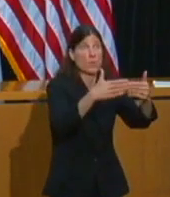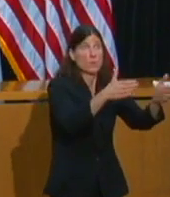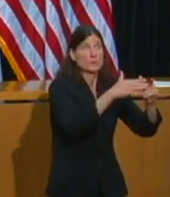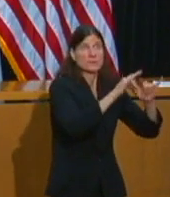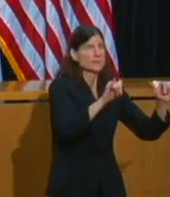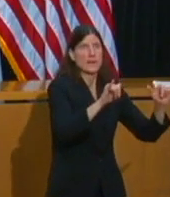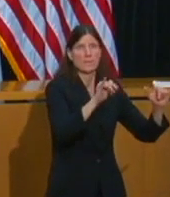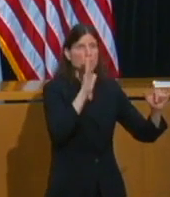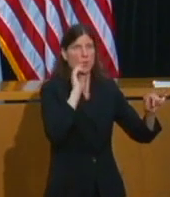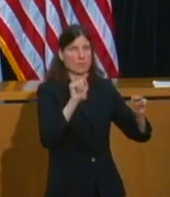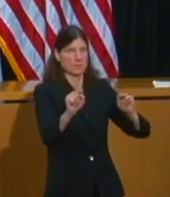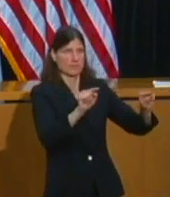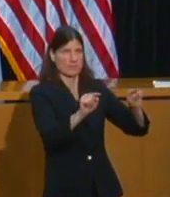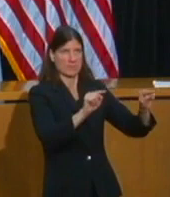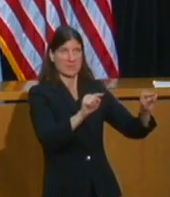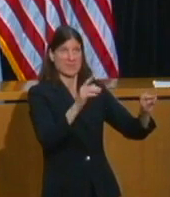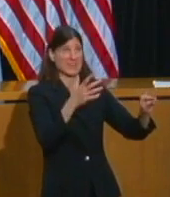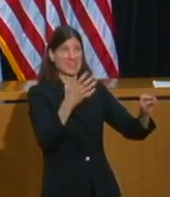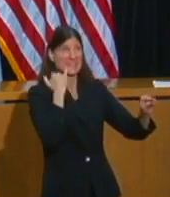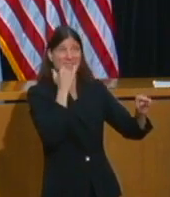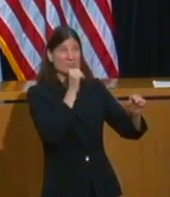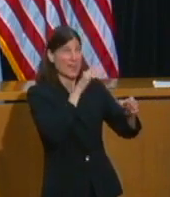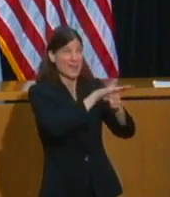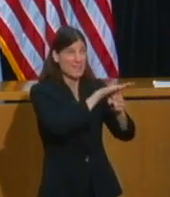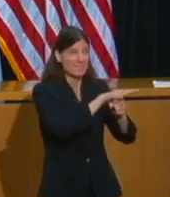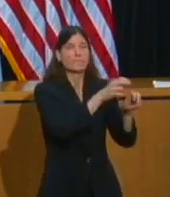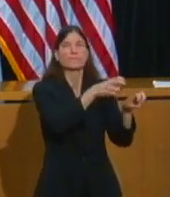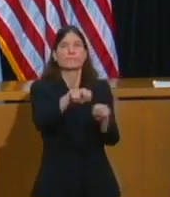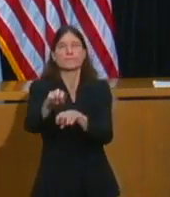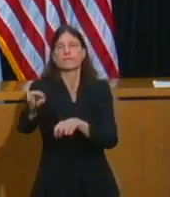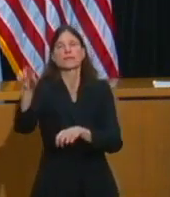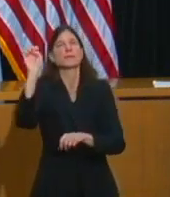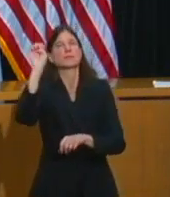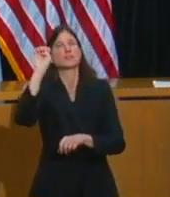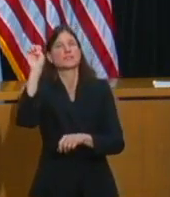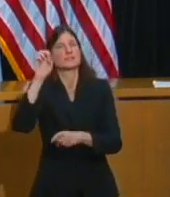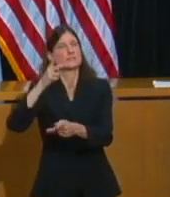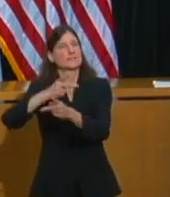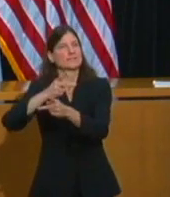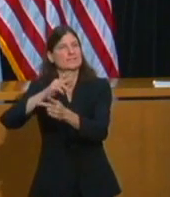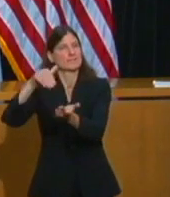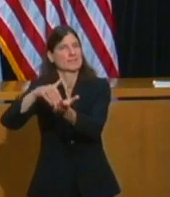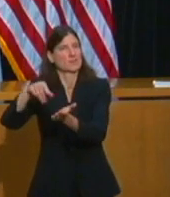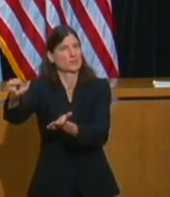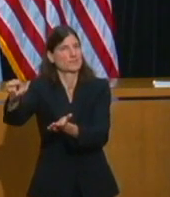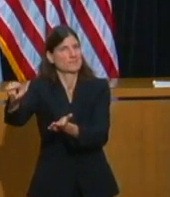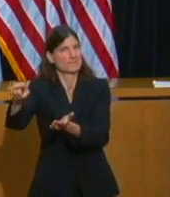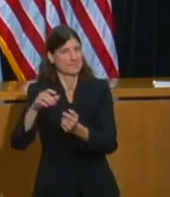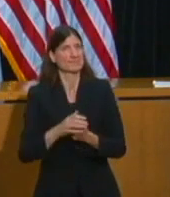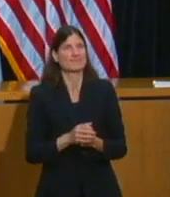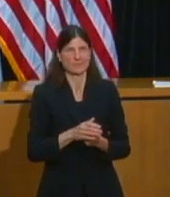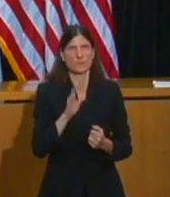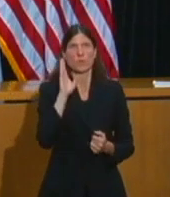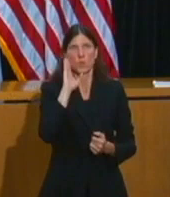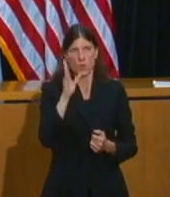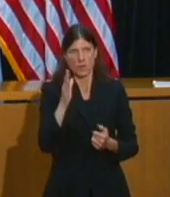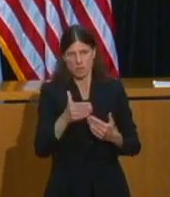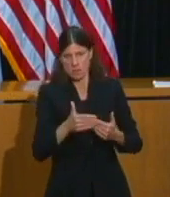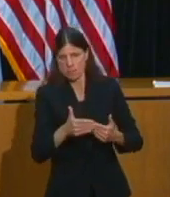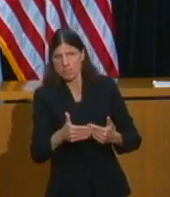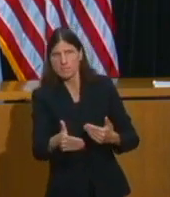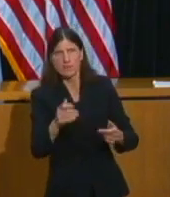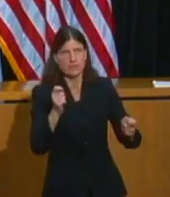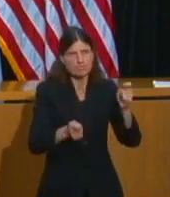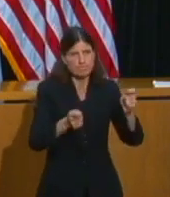Commonwealth's COVID-19 status evolves and the public health experts learn more about the virus. We understand that